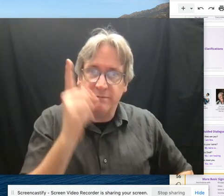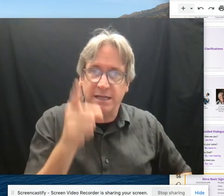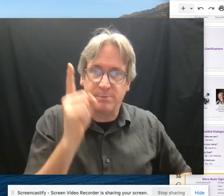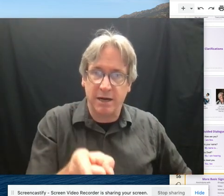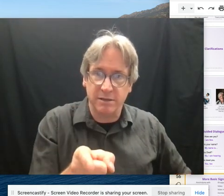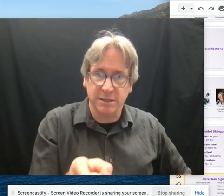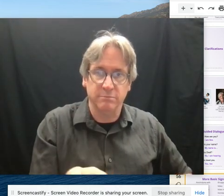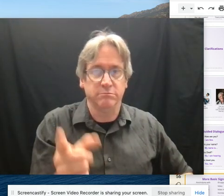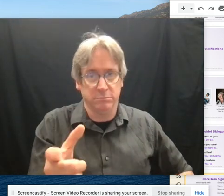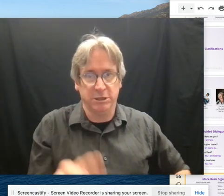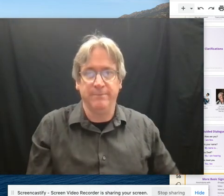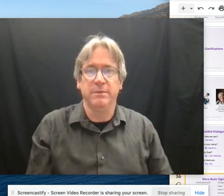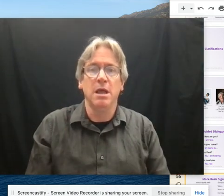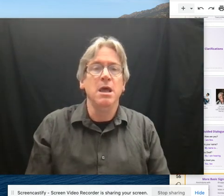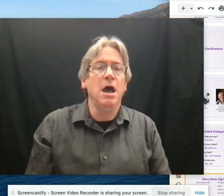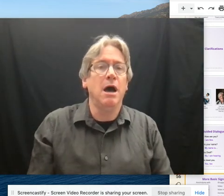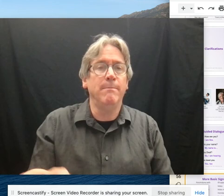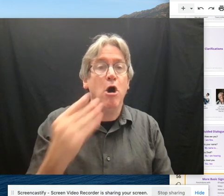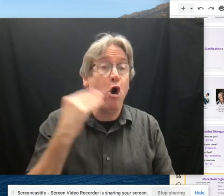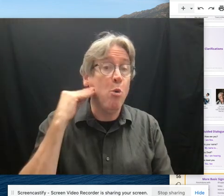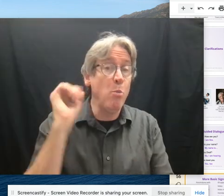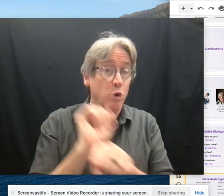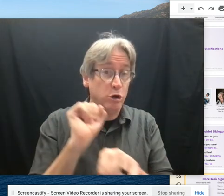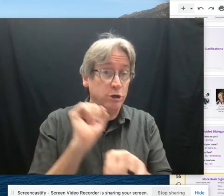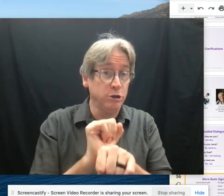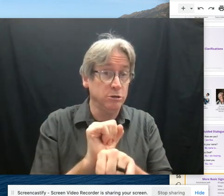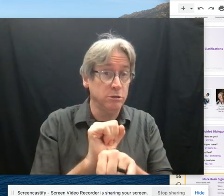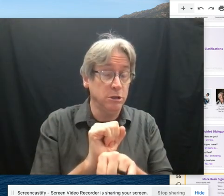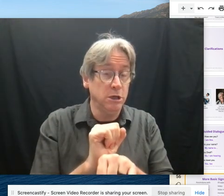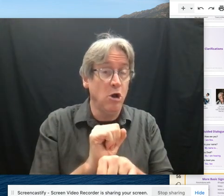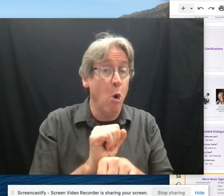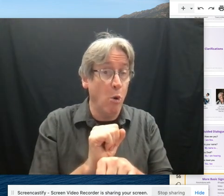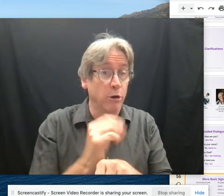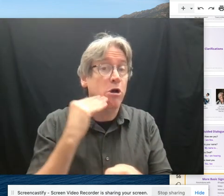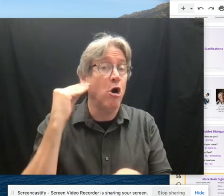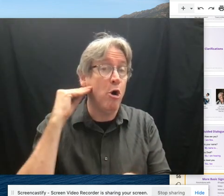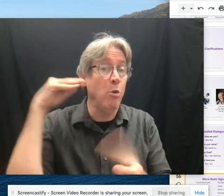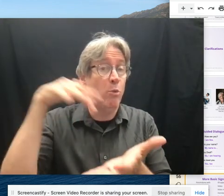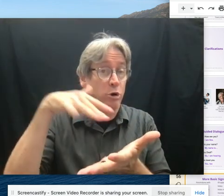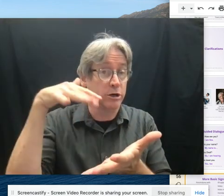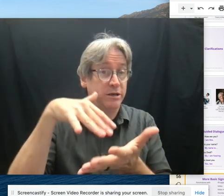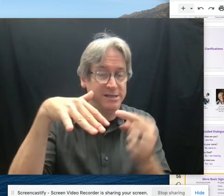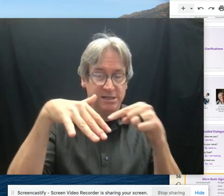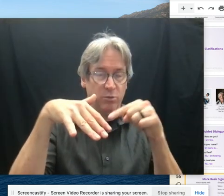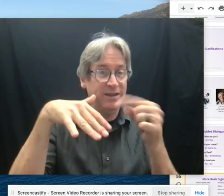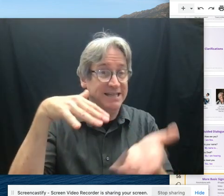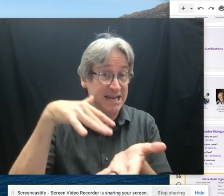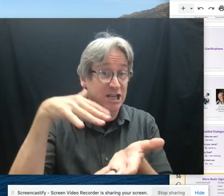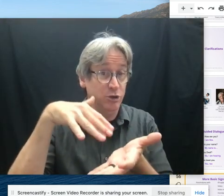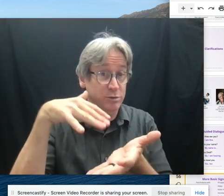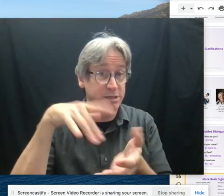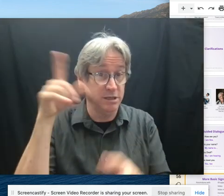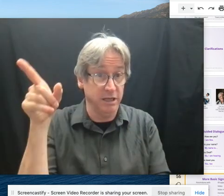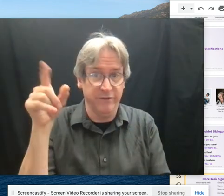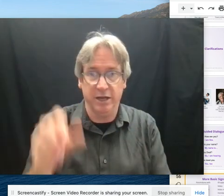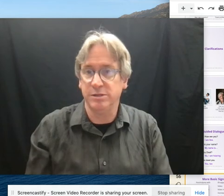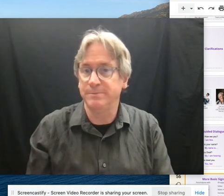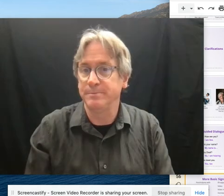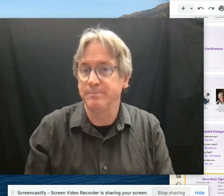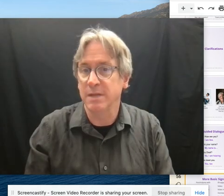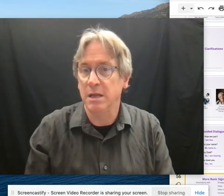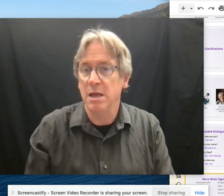movies, that's piracy. Okay. Homework or homework. This is the one they tend to use in